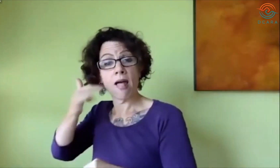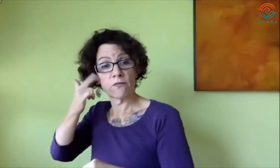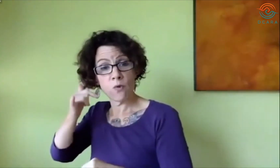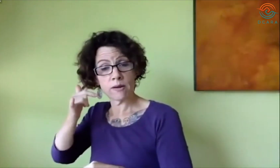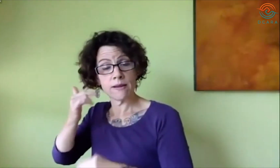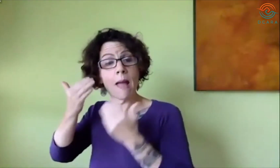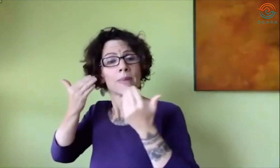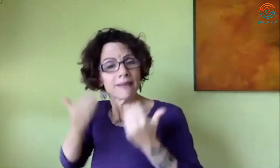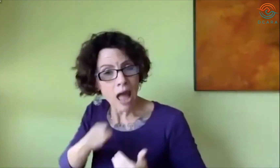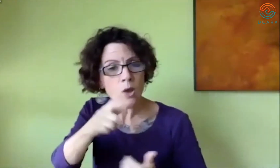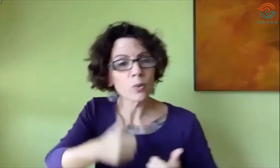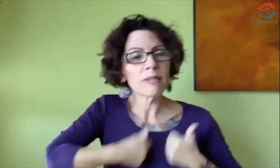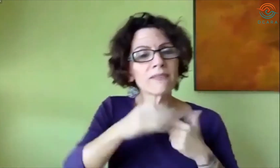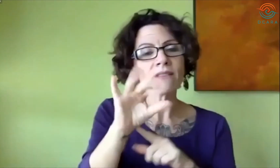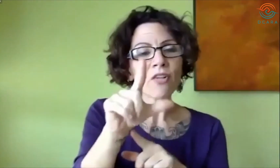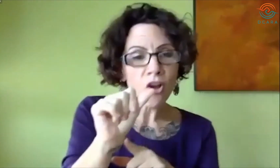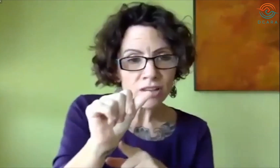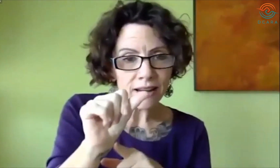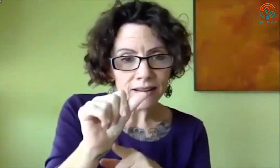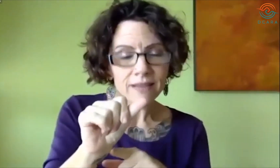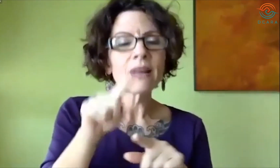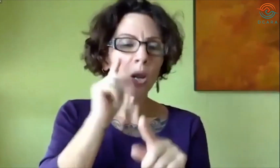written in California